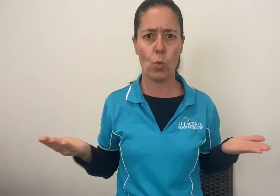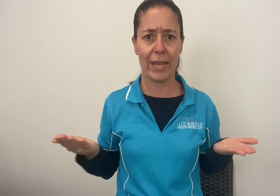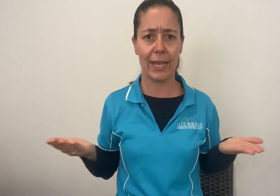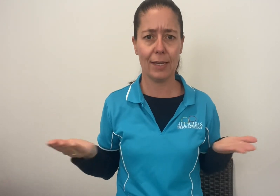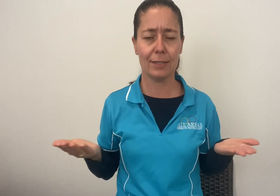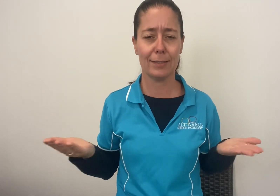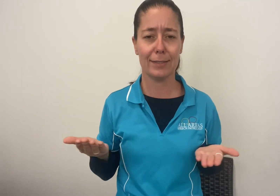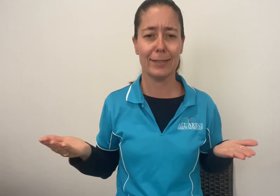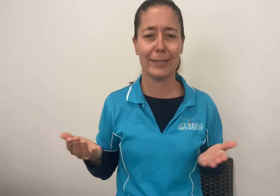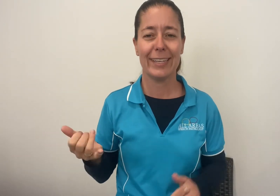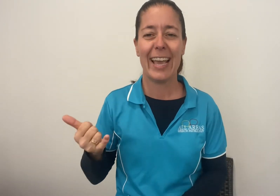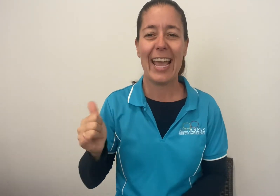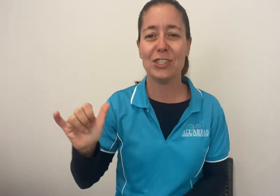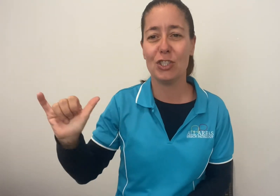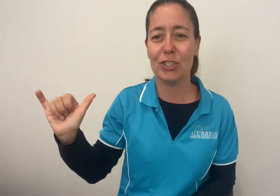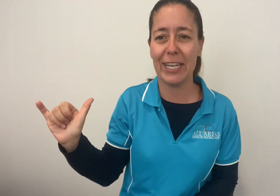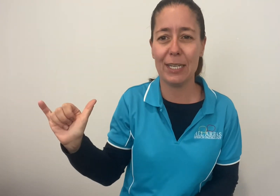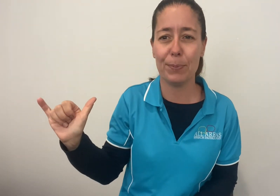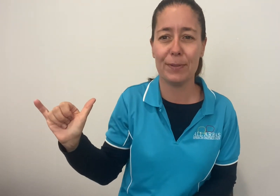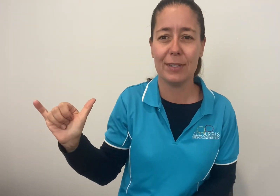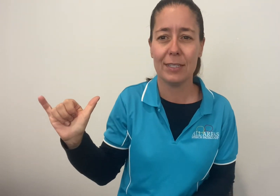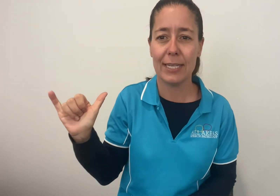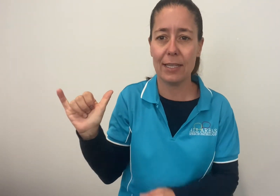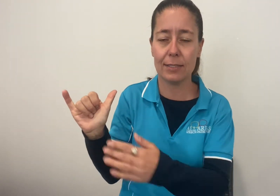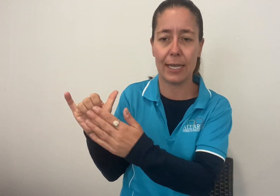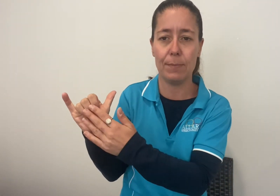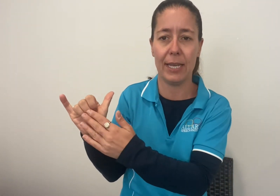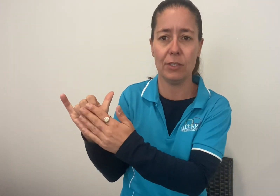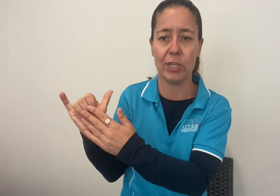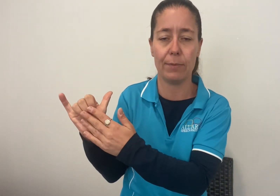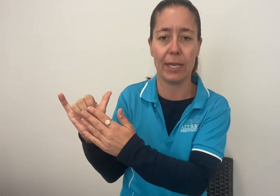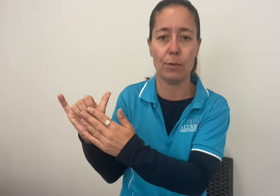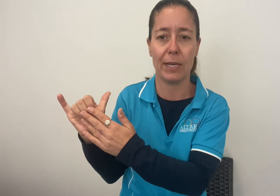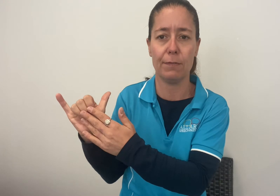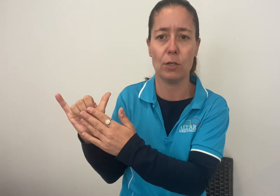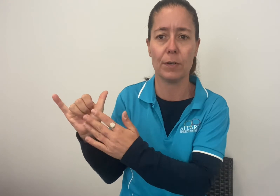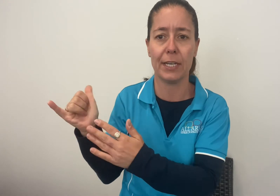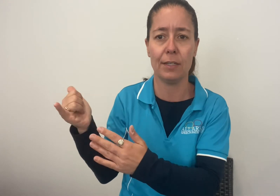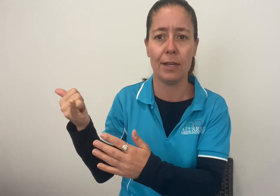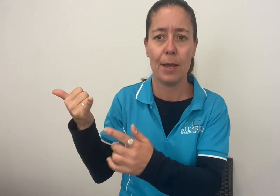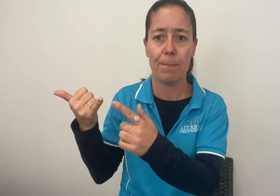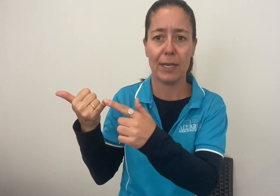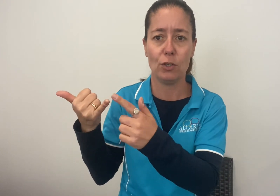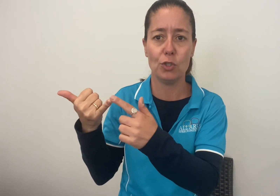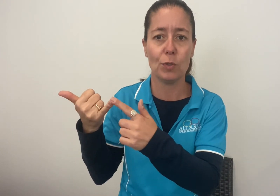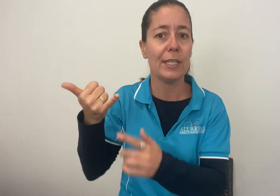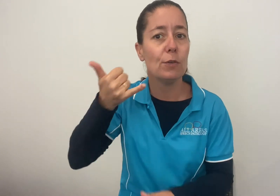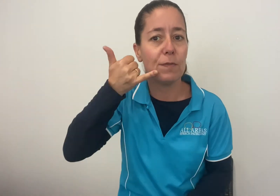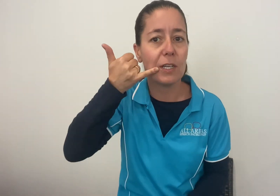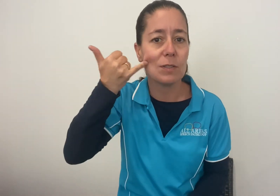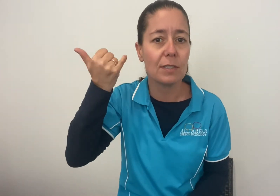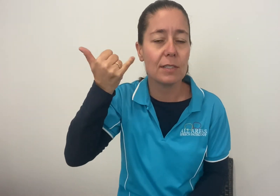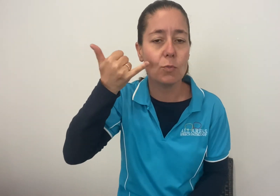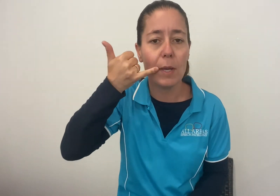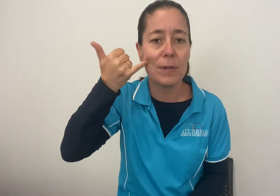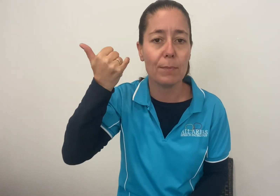where. And sheep, take the same hand shape that you made for green, but use your little finger and swipe it up your